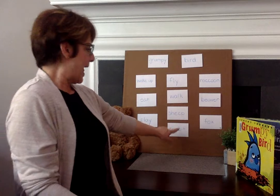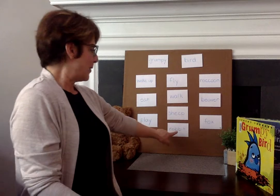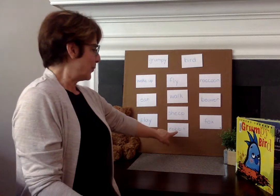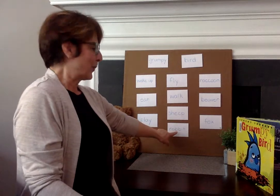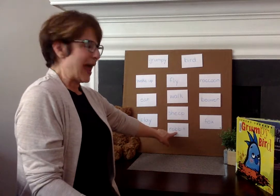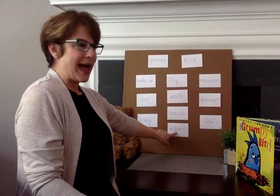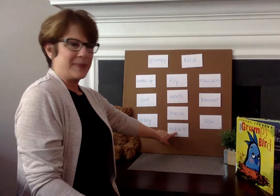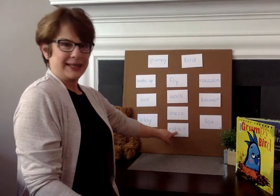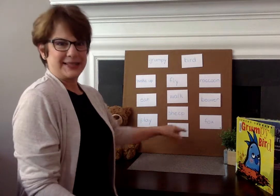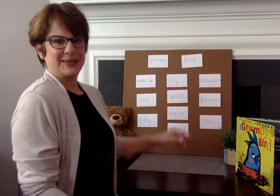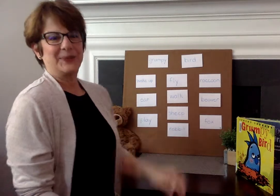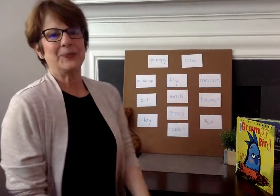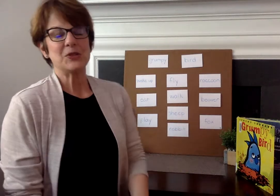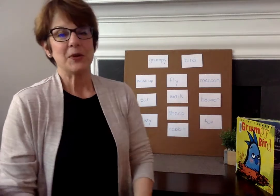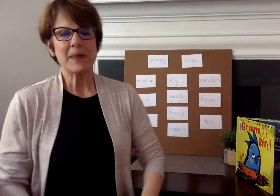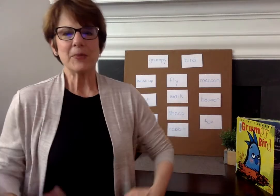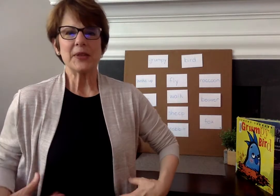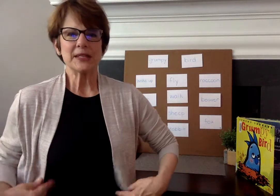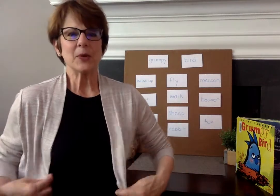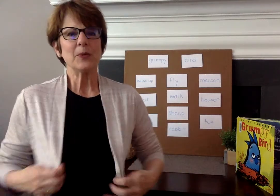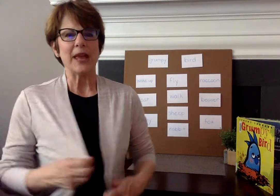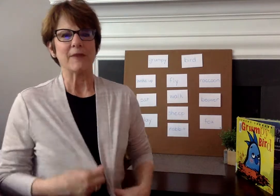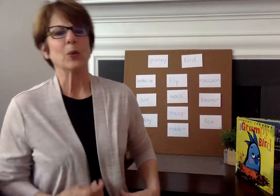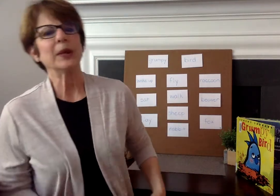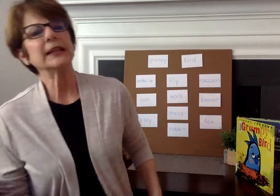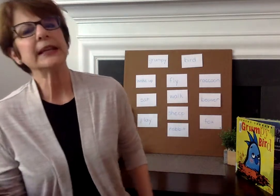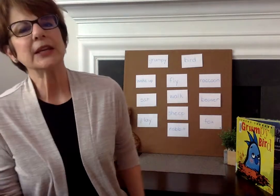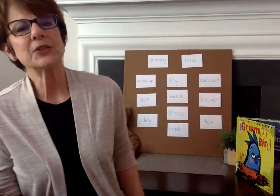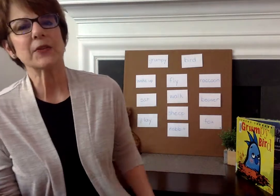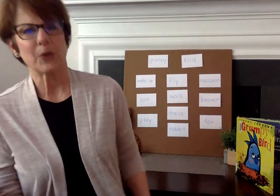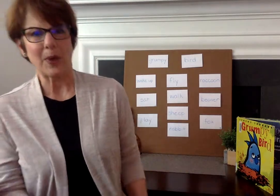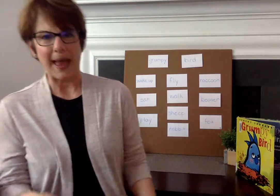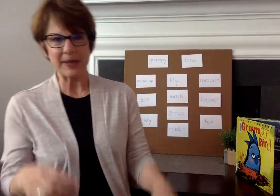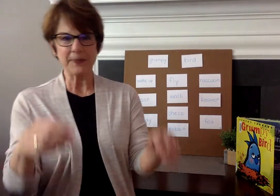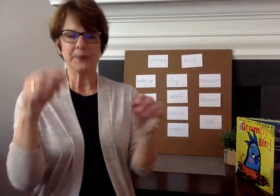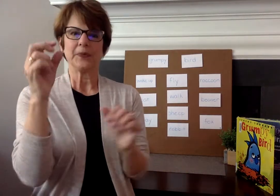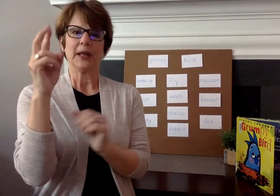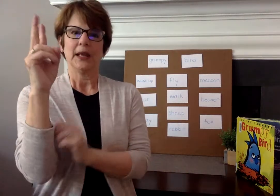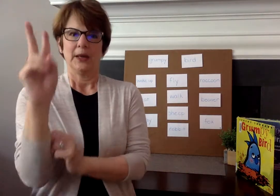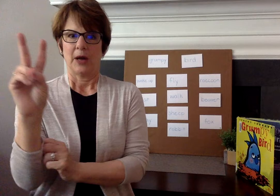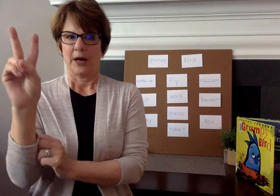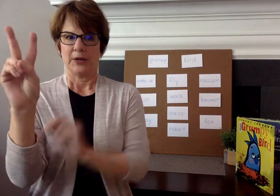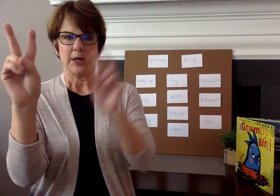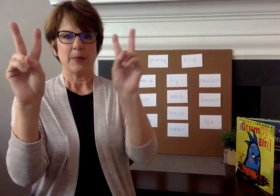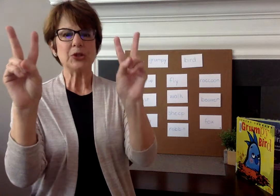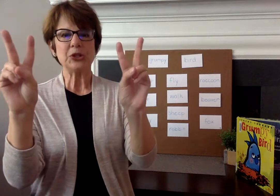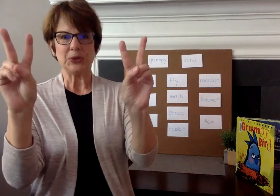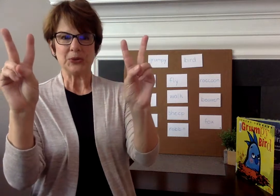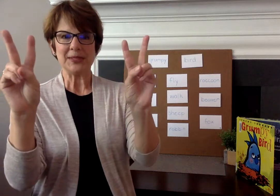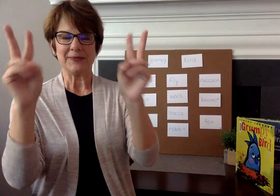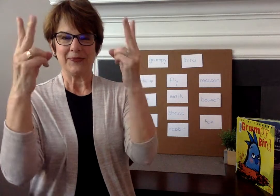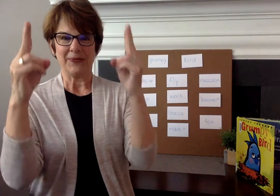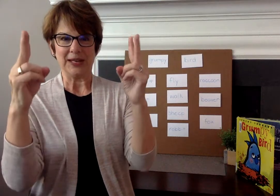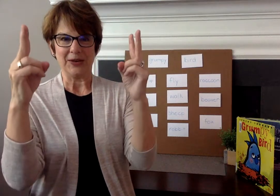And rabbit. To remember this one, we have the wiggly ears of the rabbit. Our number 2